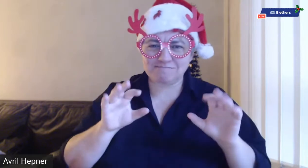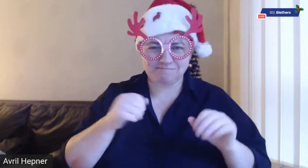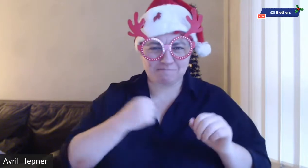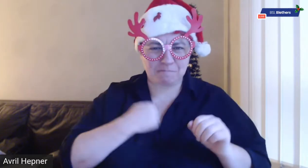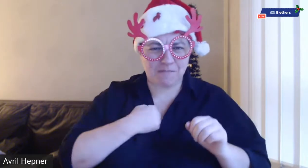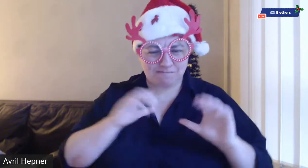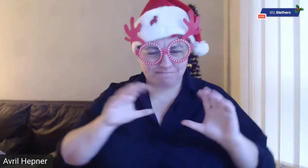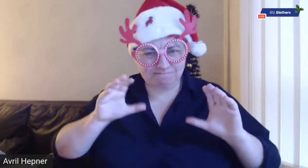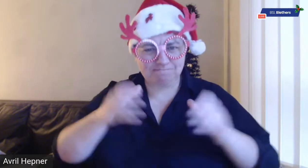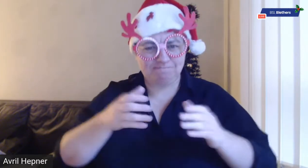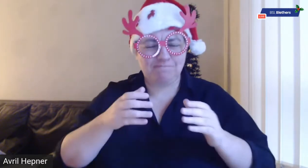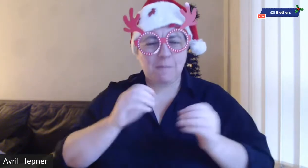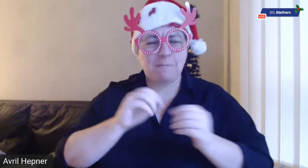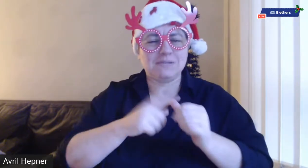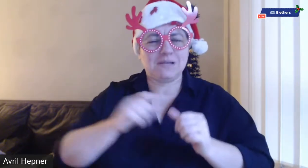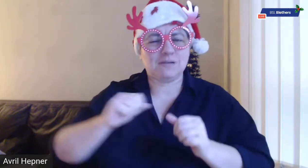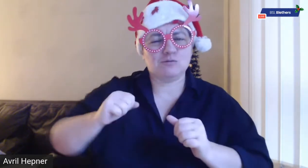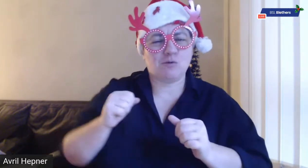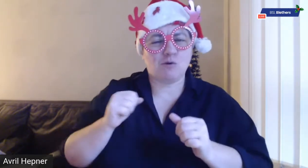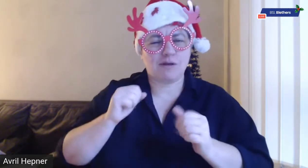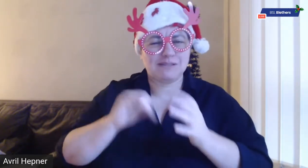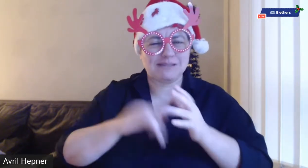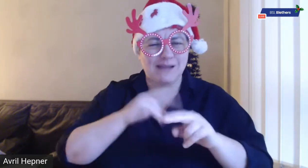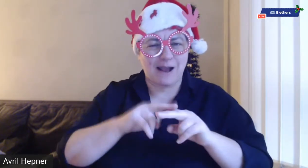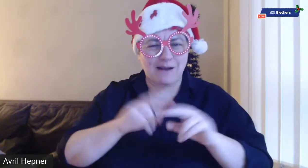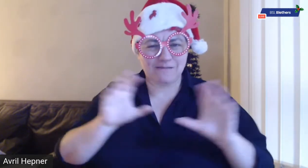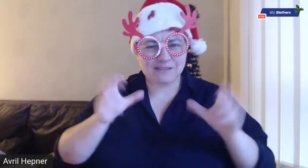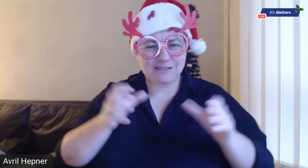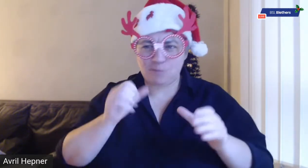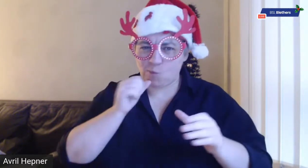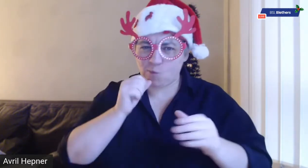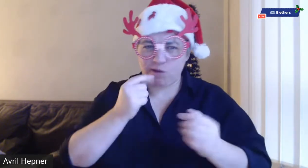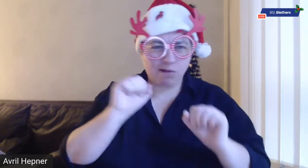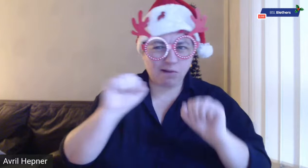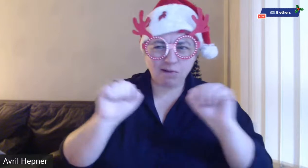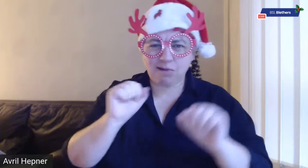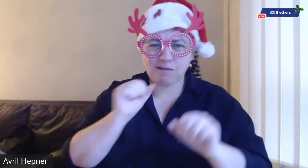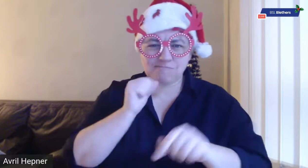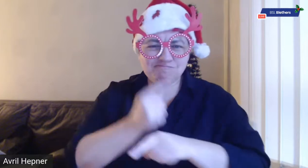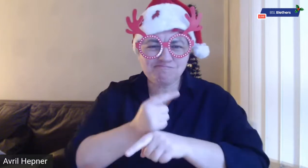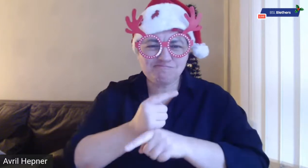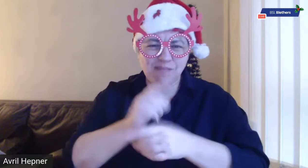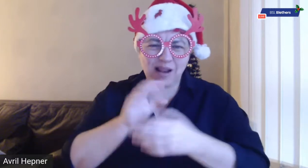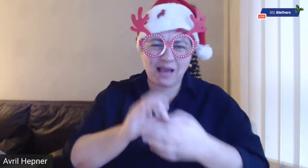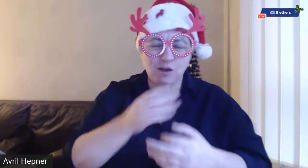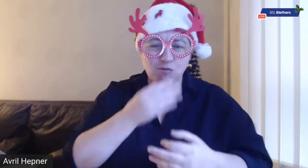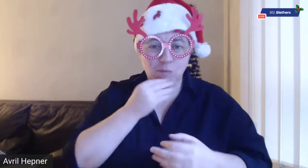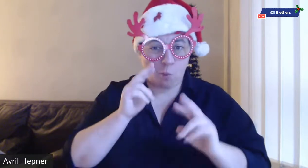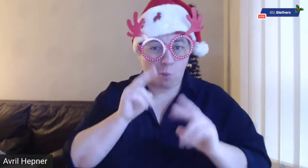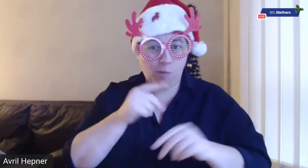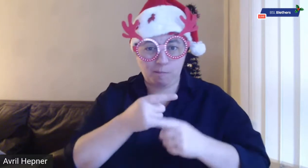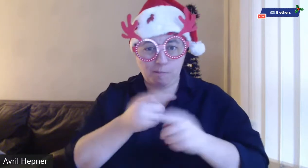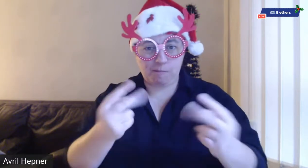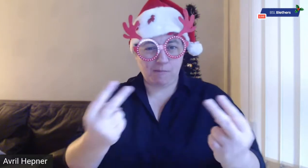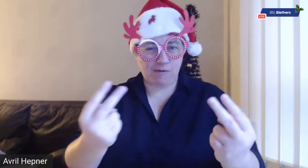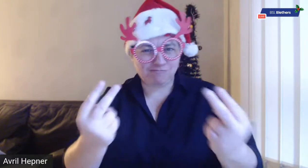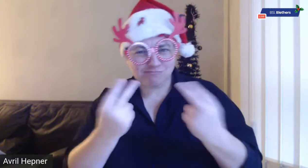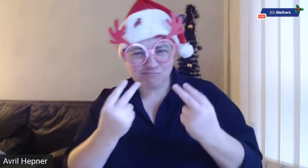So I'd like to invite some of my colleagues from BDA Scotland, some of the staff members at BDA Scotland onto